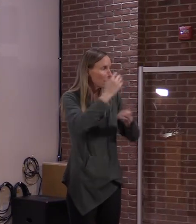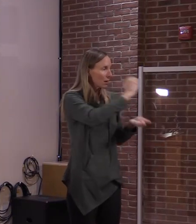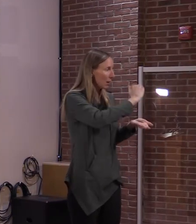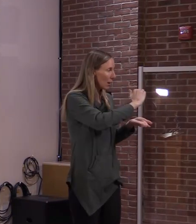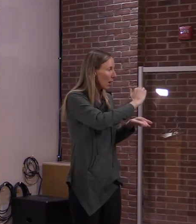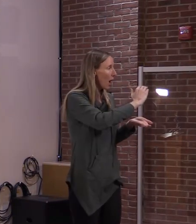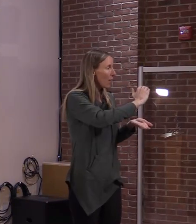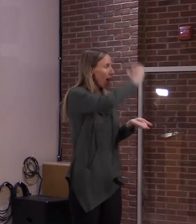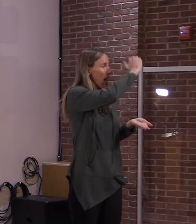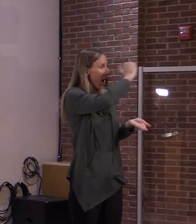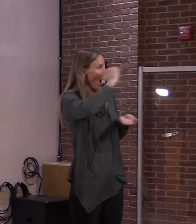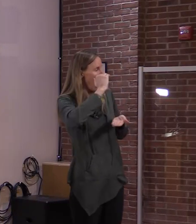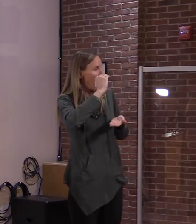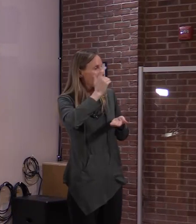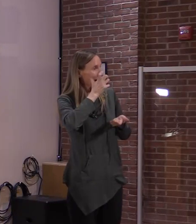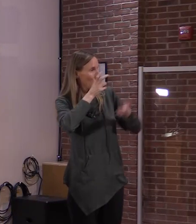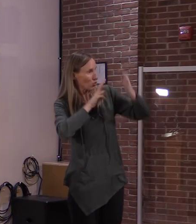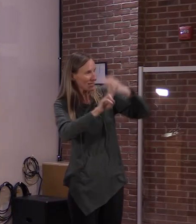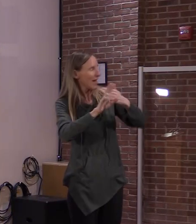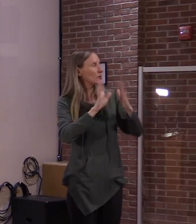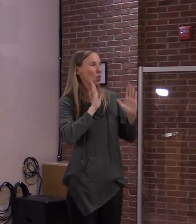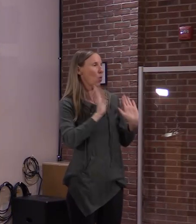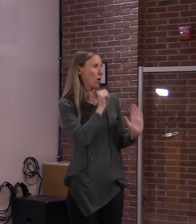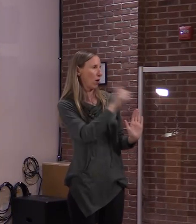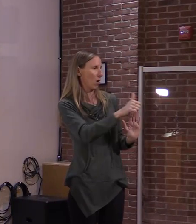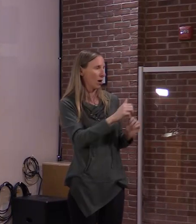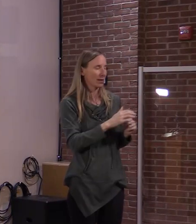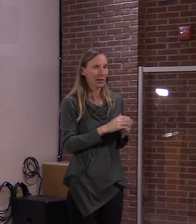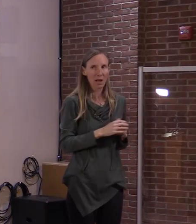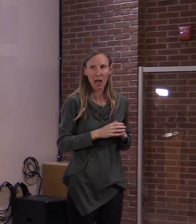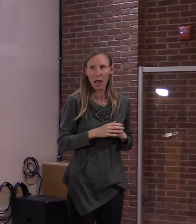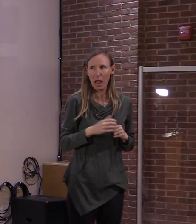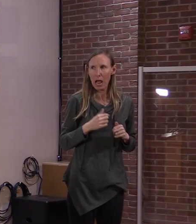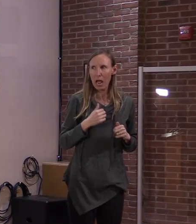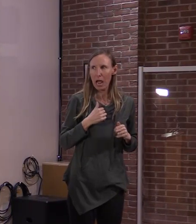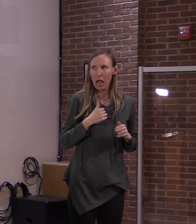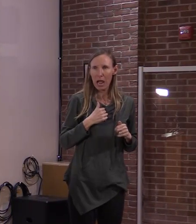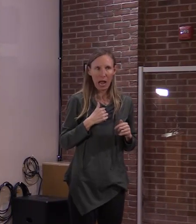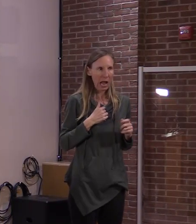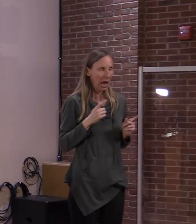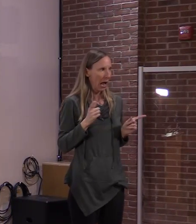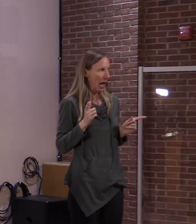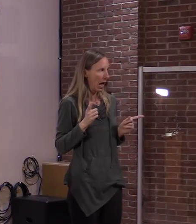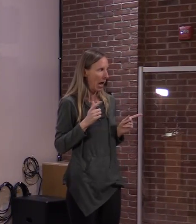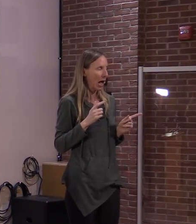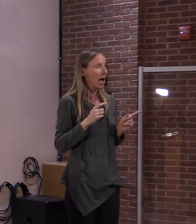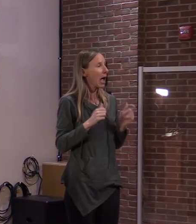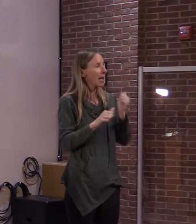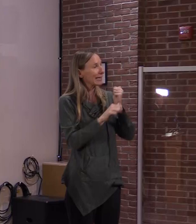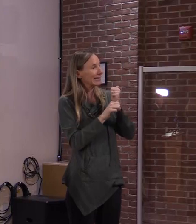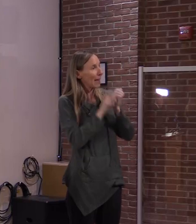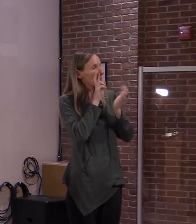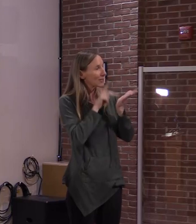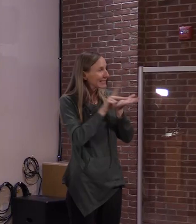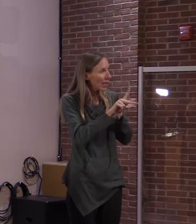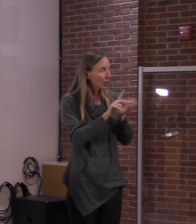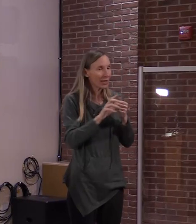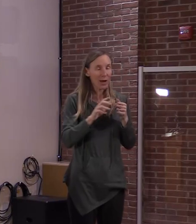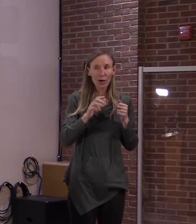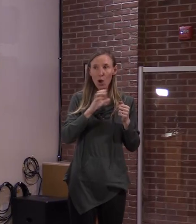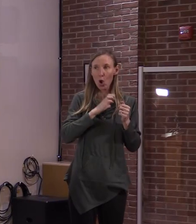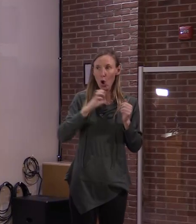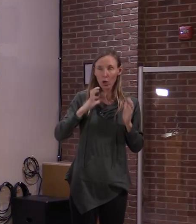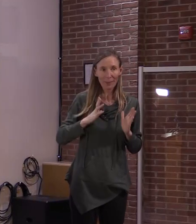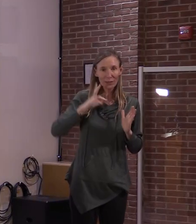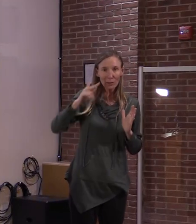based on the assumption that there will be an increase in doses? I will either refer to Commissioner Pichek or Deputy Secretary Samuelson. Do you want to go first, and then